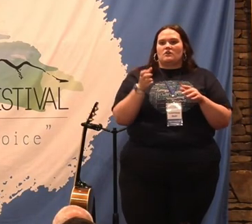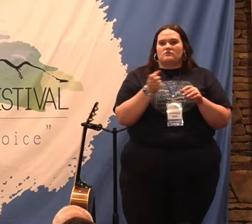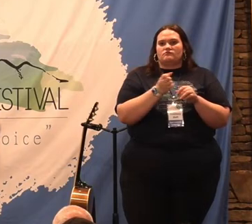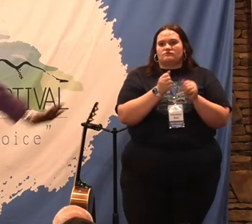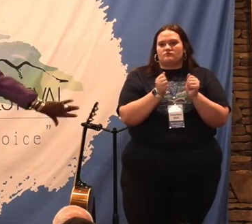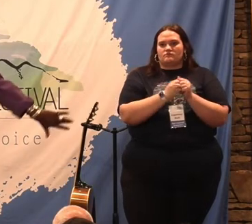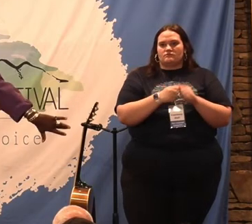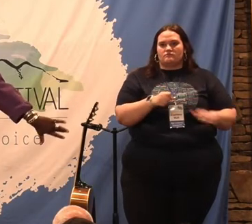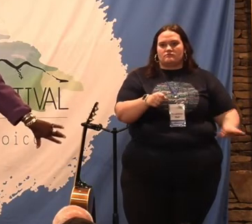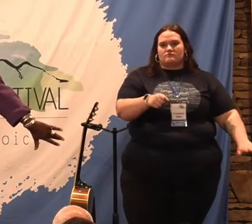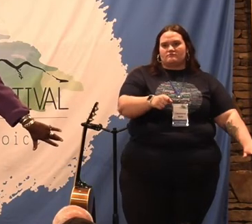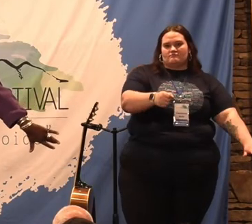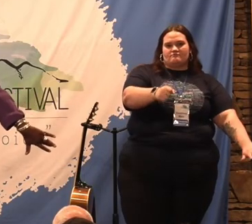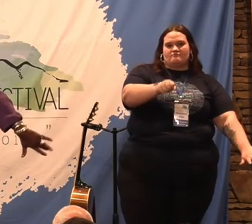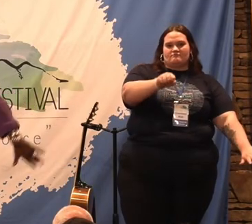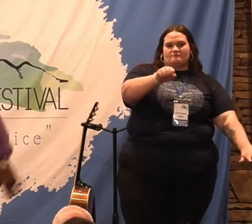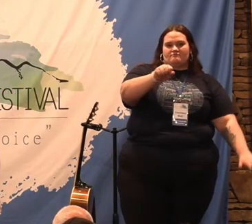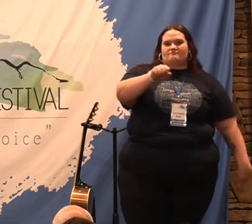nudge.